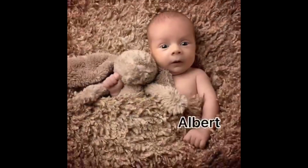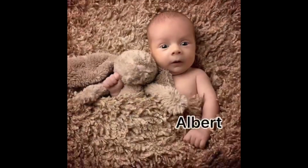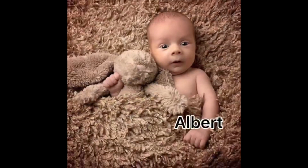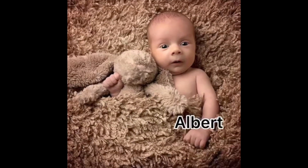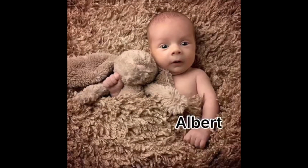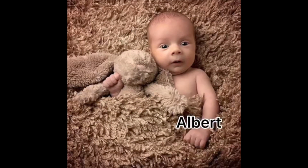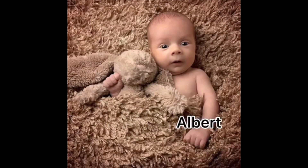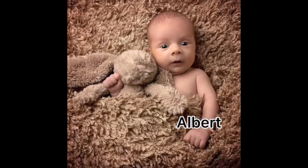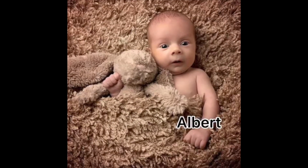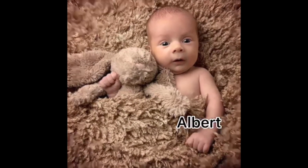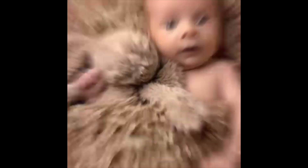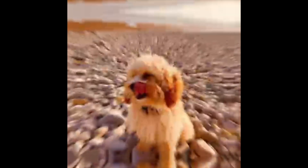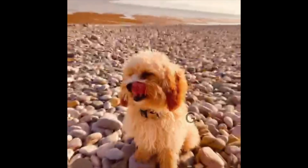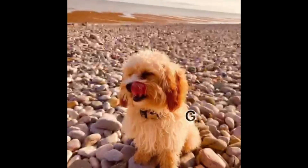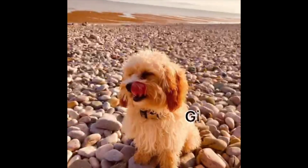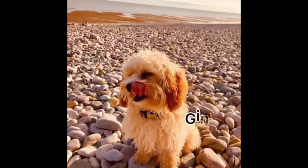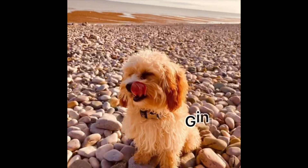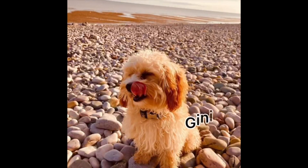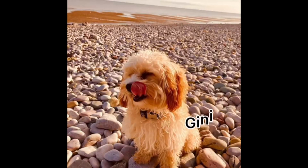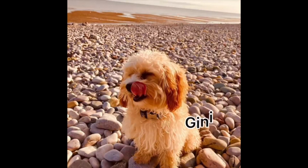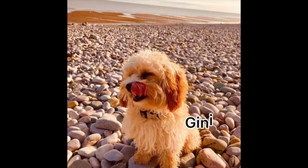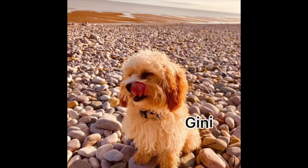I do ba do ba do do do ba do.